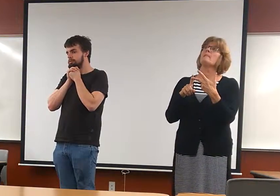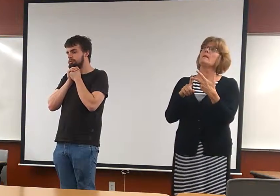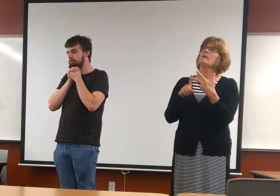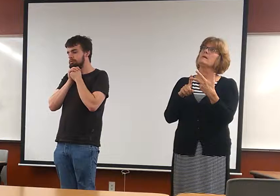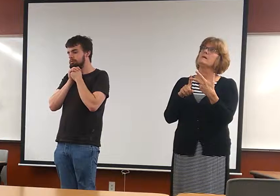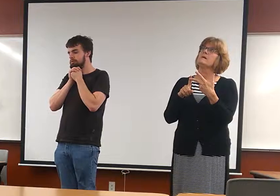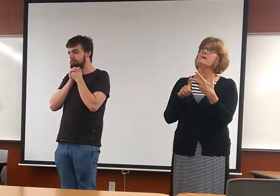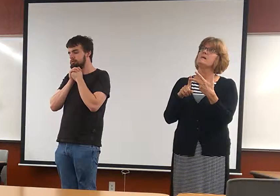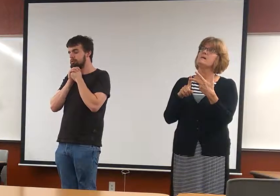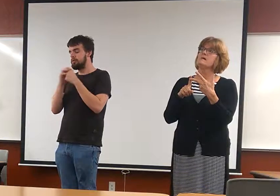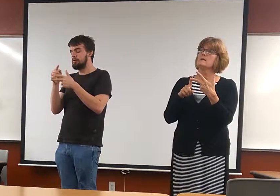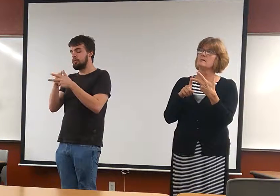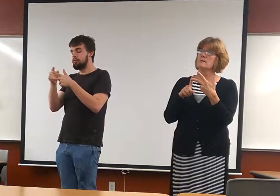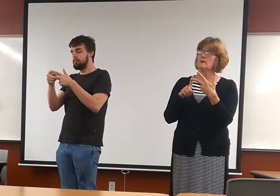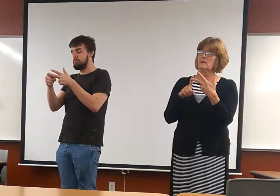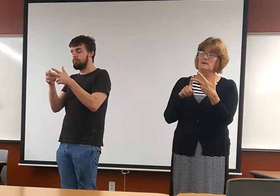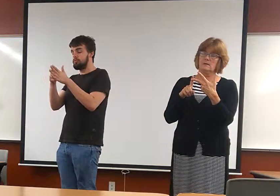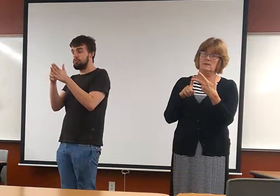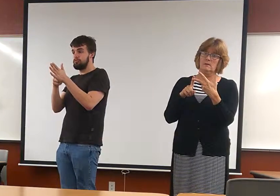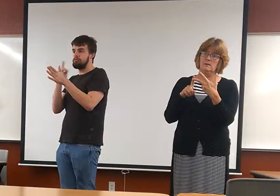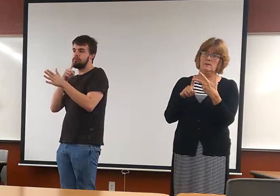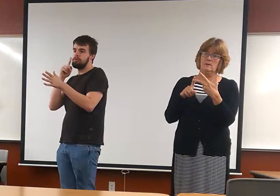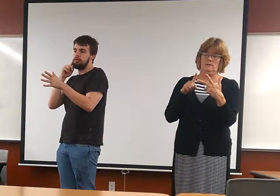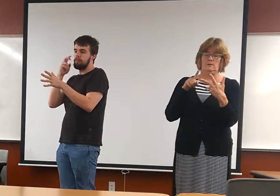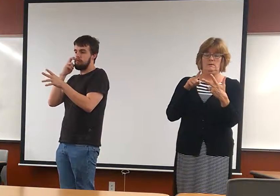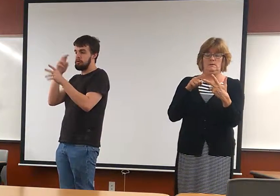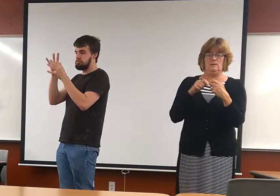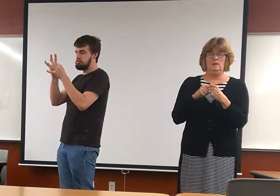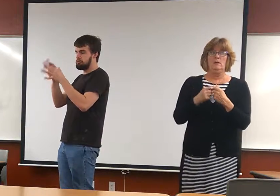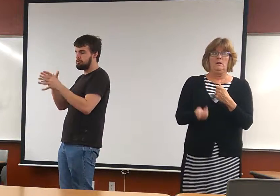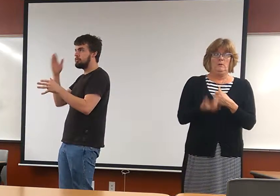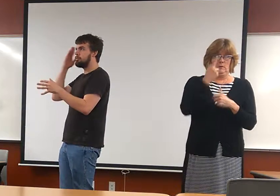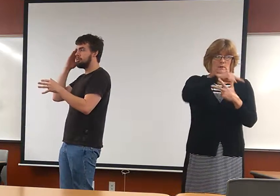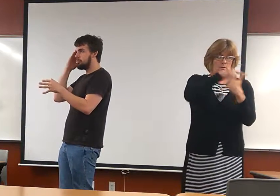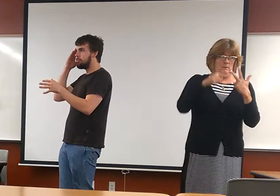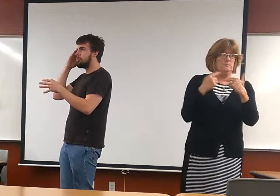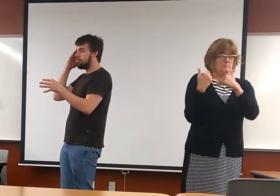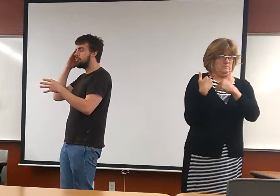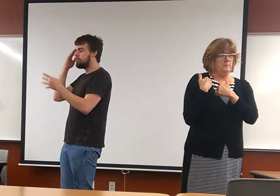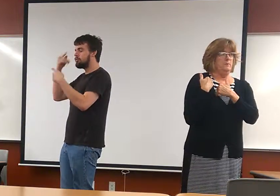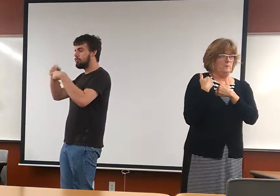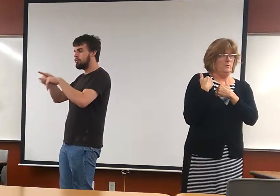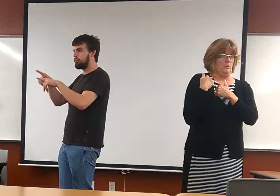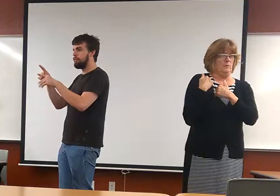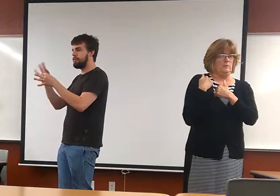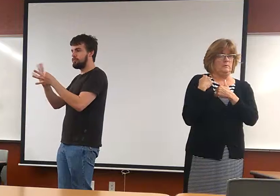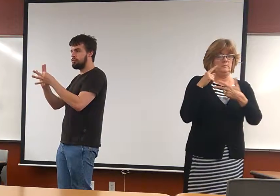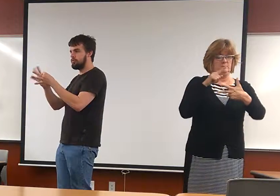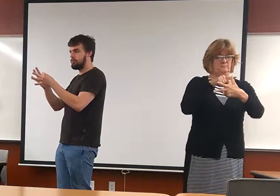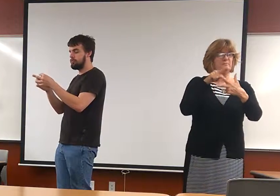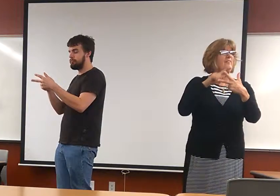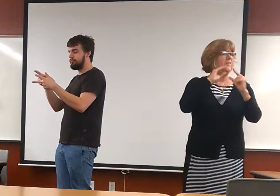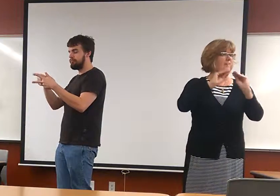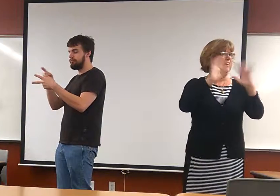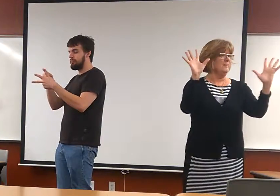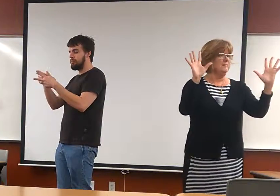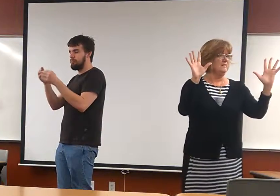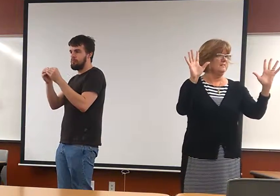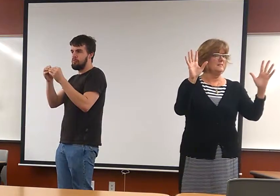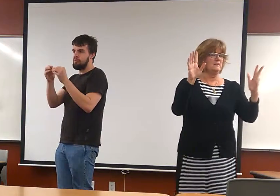There are 3 roles a deafblind interpreter will take on while with a deafblind consumer. The first 2 are more obvious: to